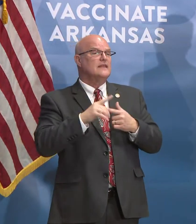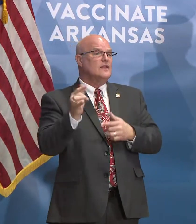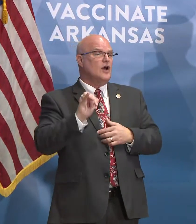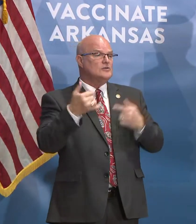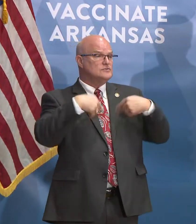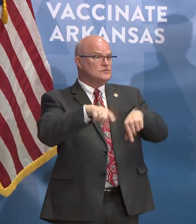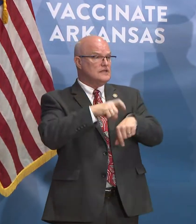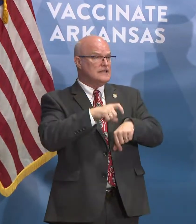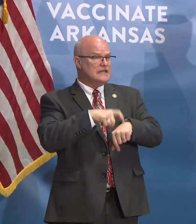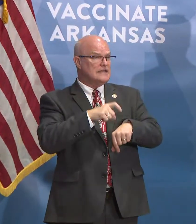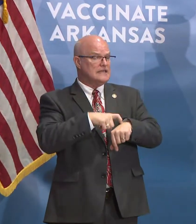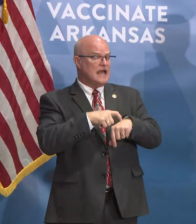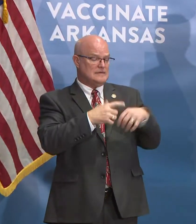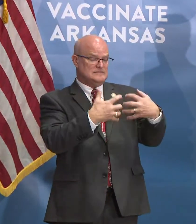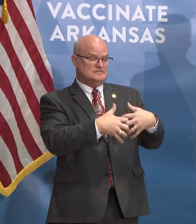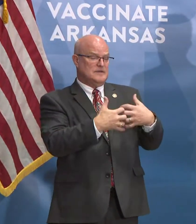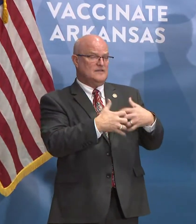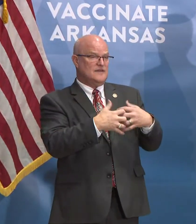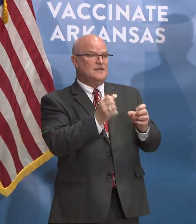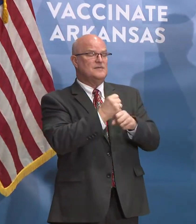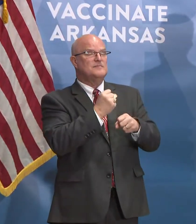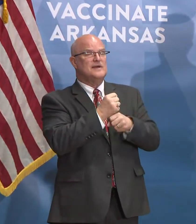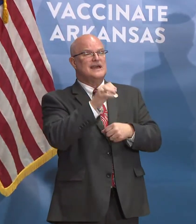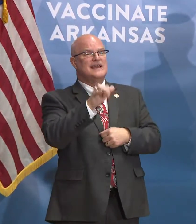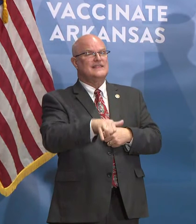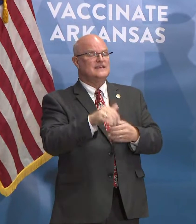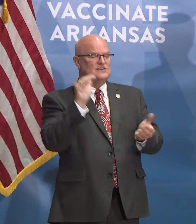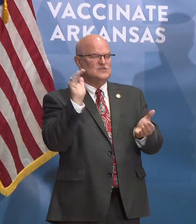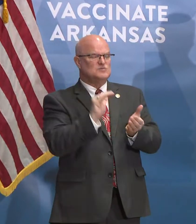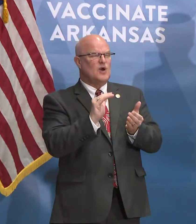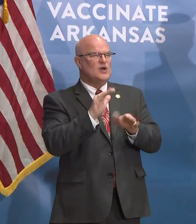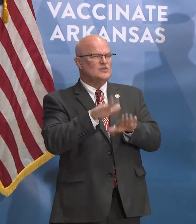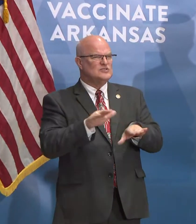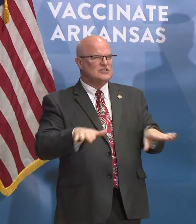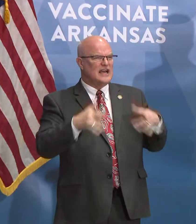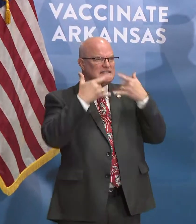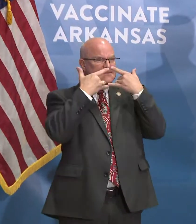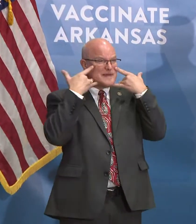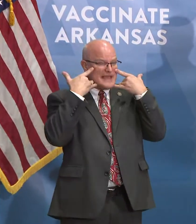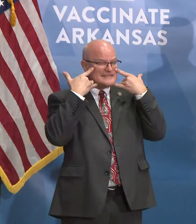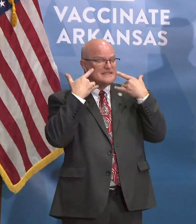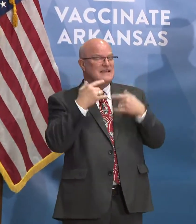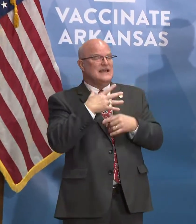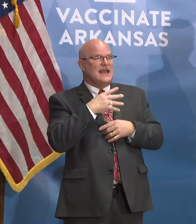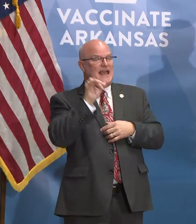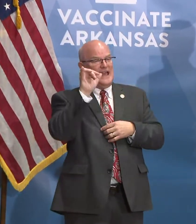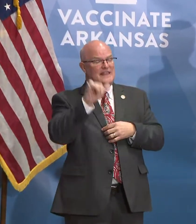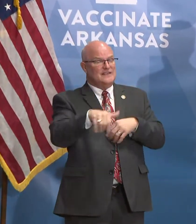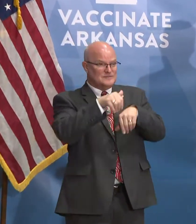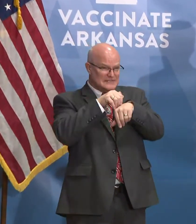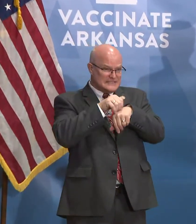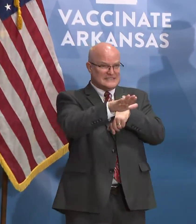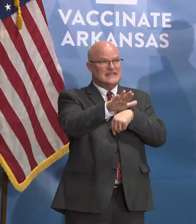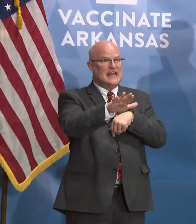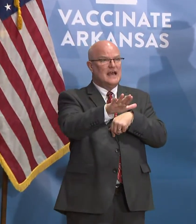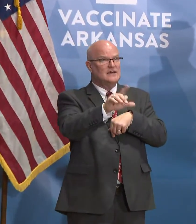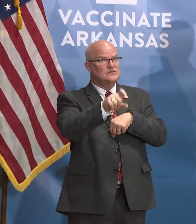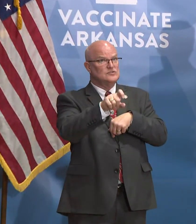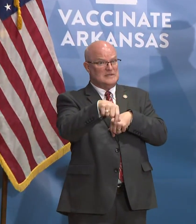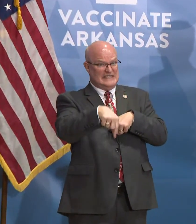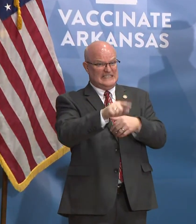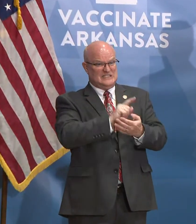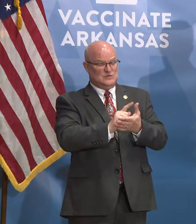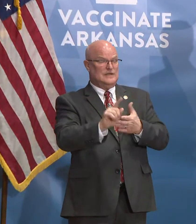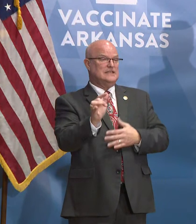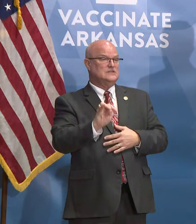during that time, the manufacturer has been making the smaller child-sized masks, and those are being shipped out, should be this week